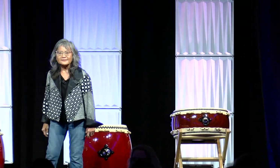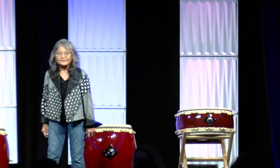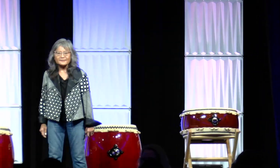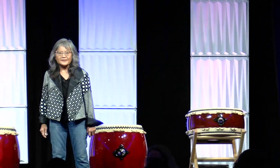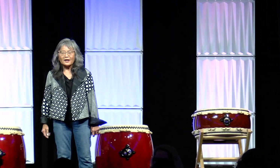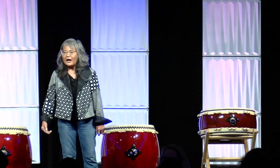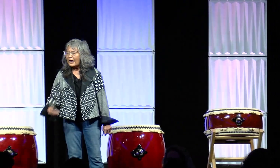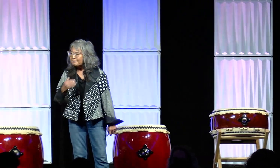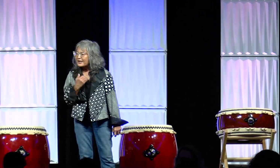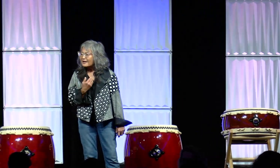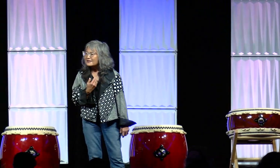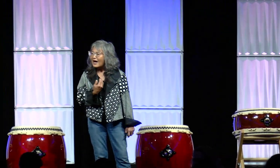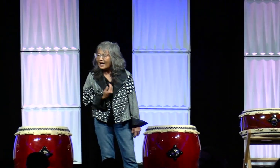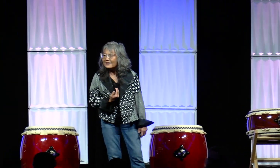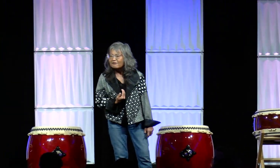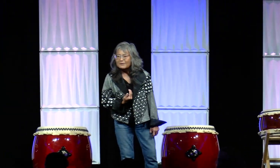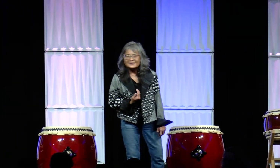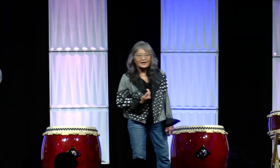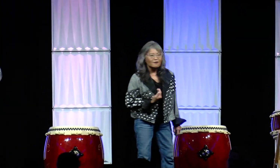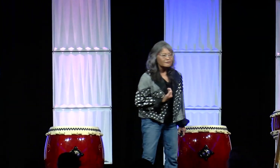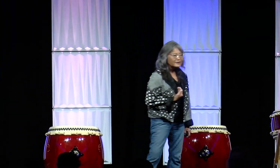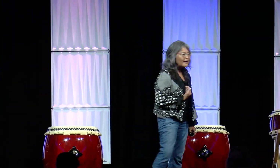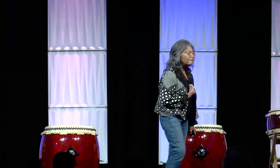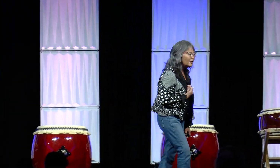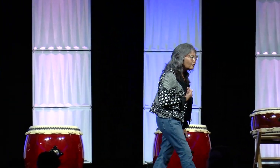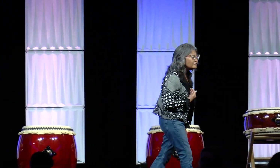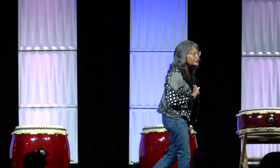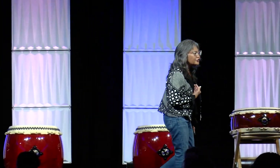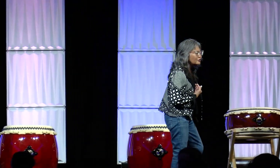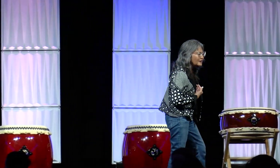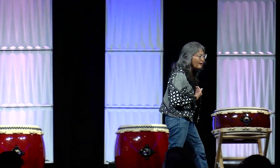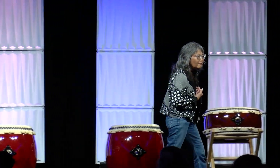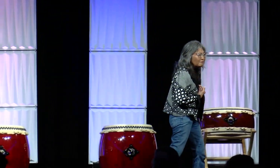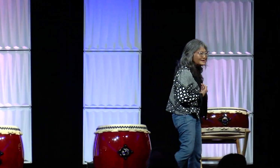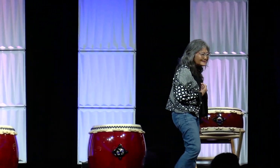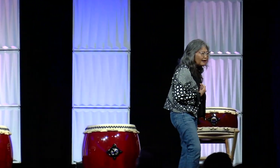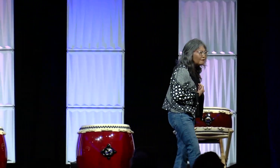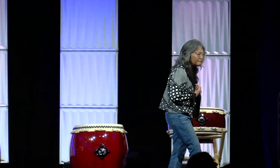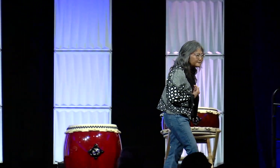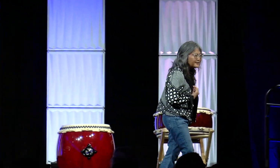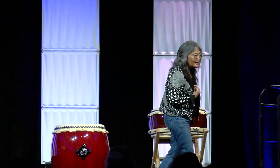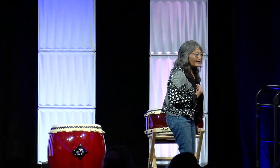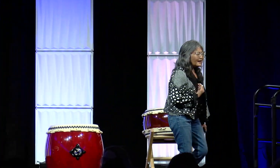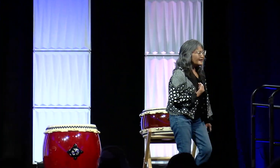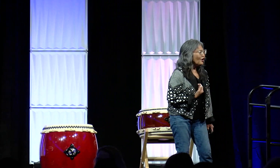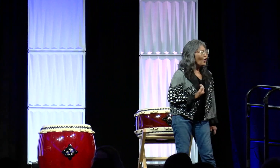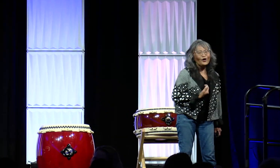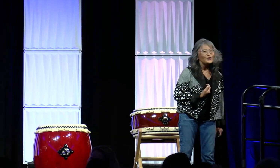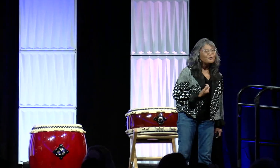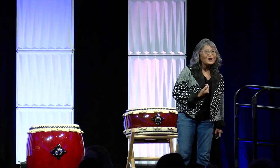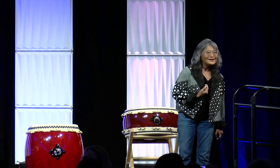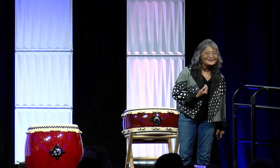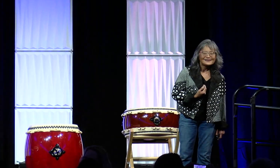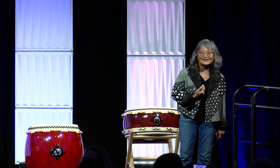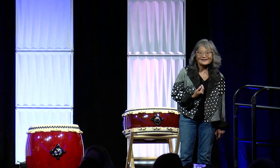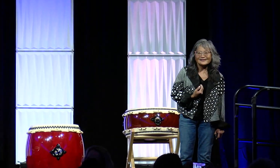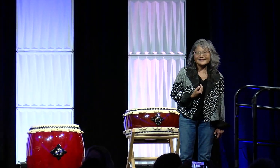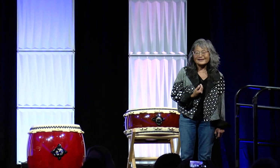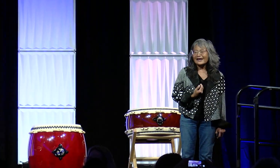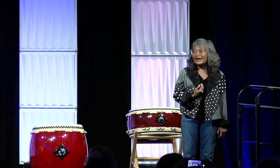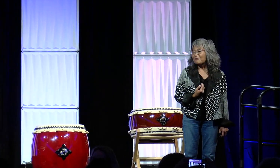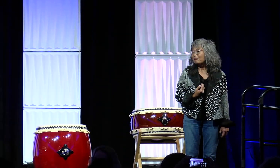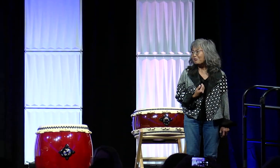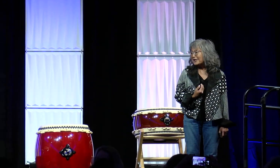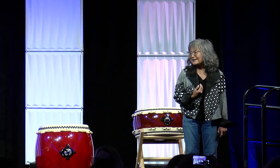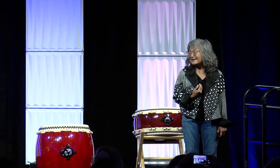regardless, because I love myself. I've learned to love myself in all the ways